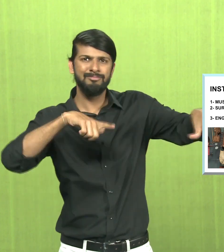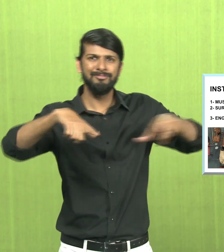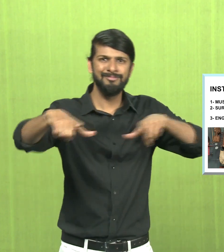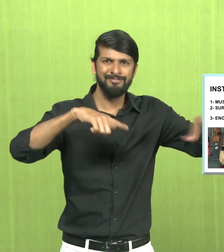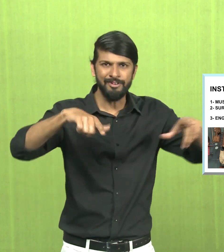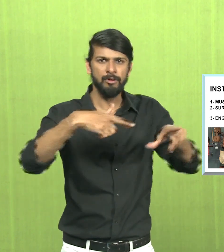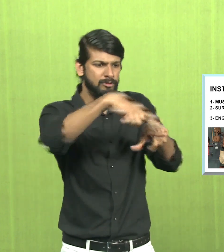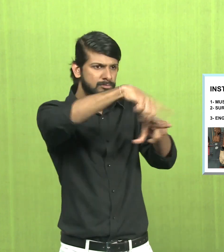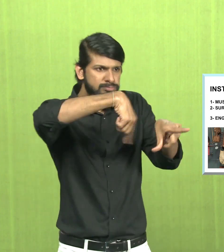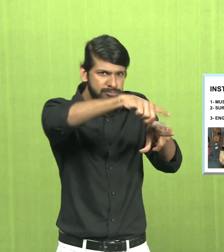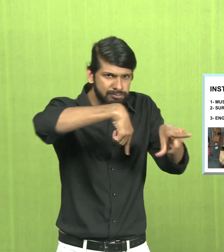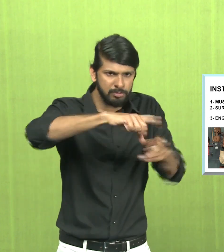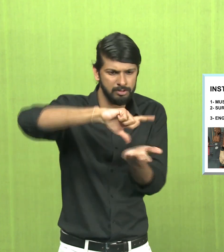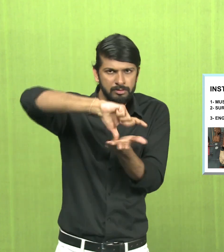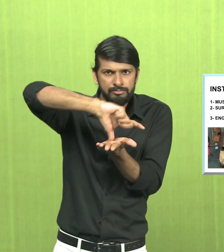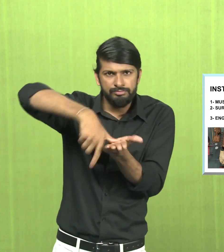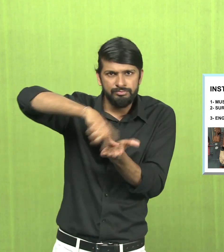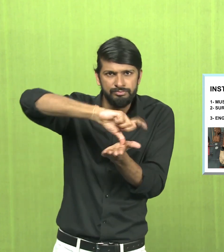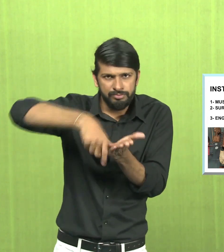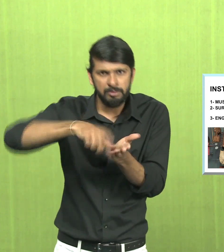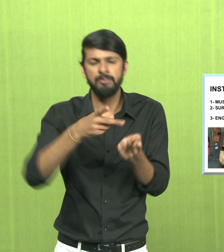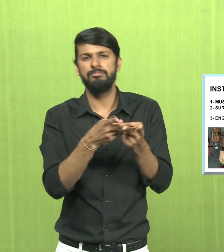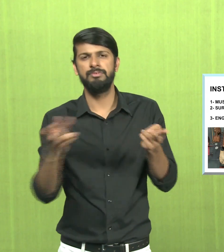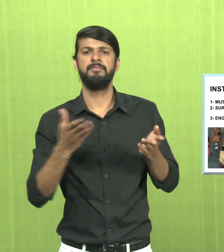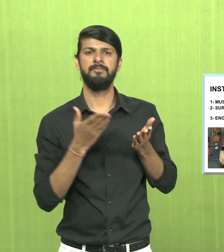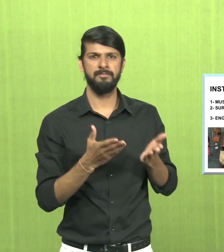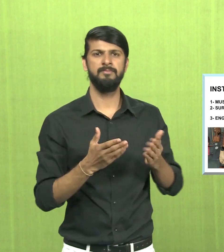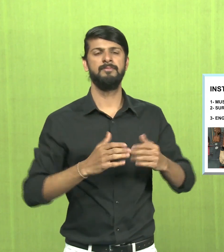for example, compass or the measuring tape.